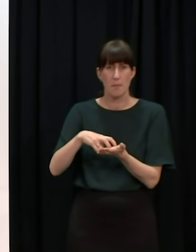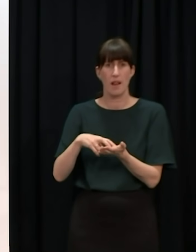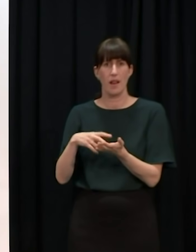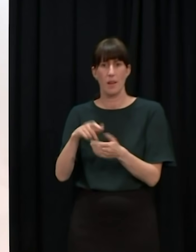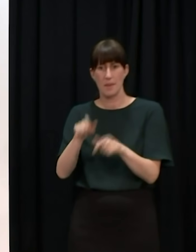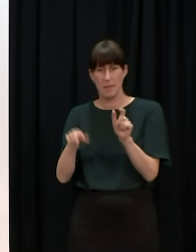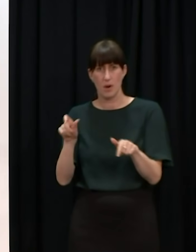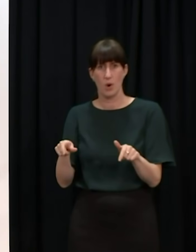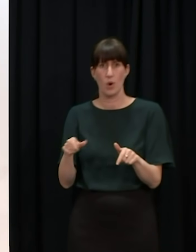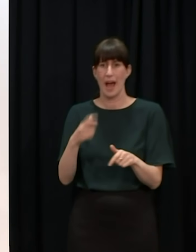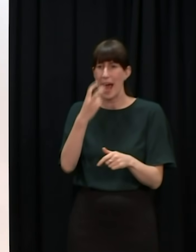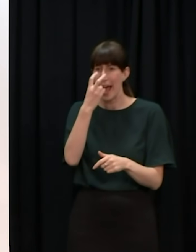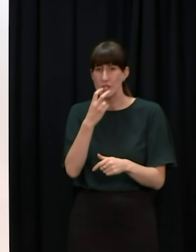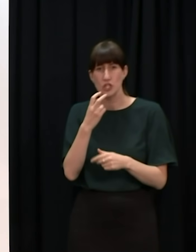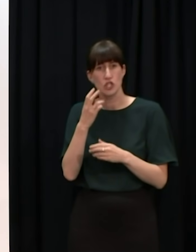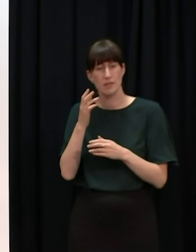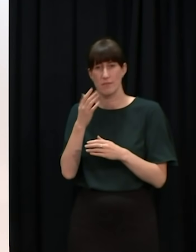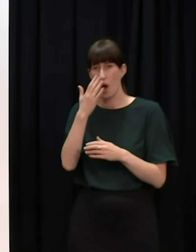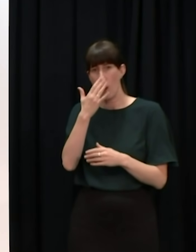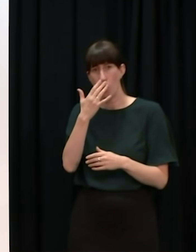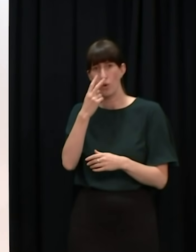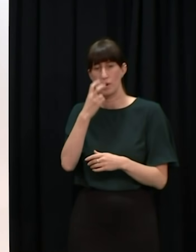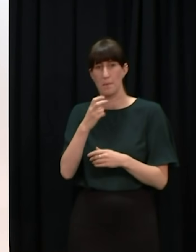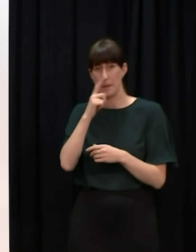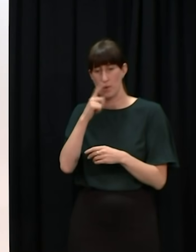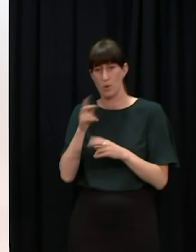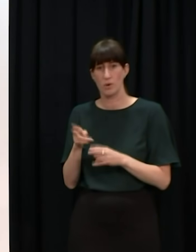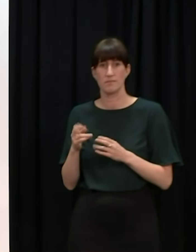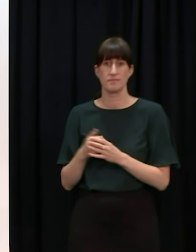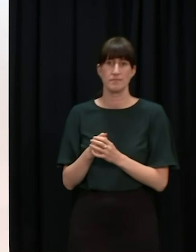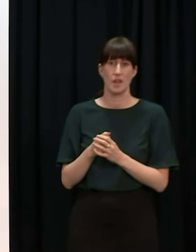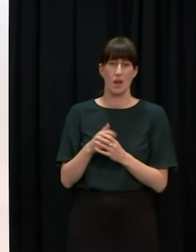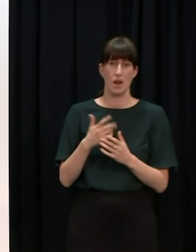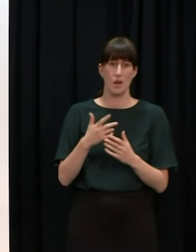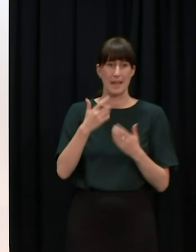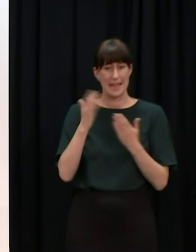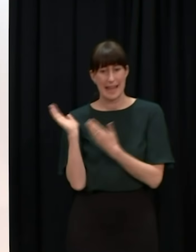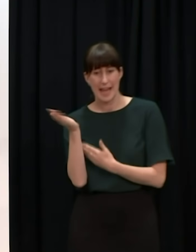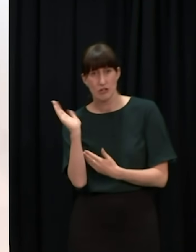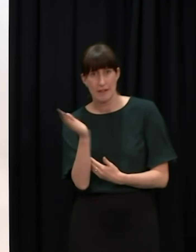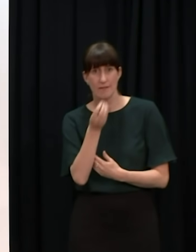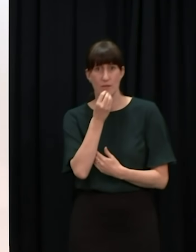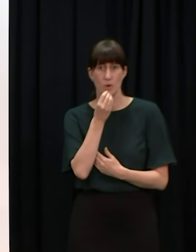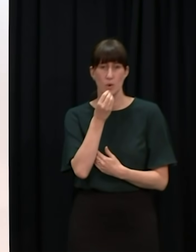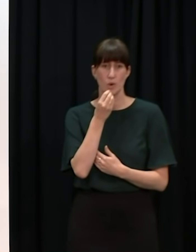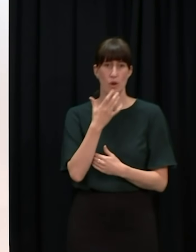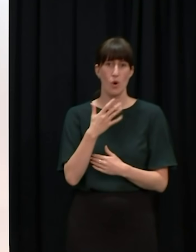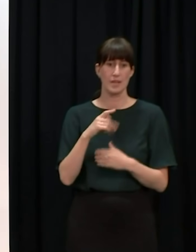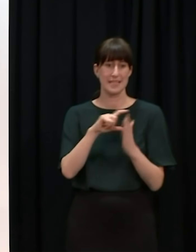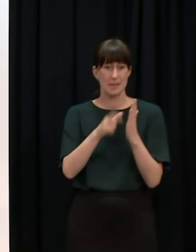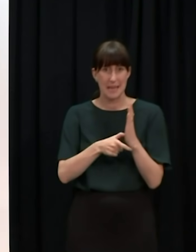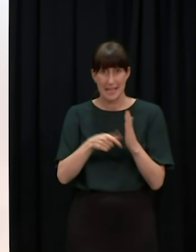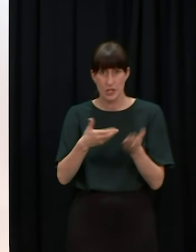care facilities, critical support services, including medical laboratories and catering facilities, and those providing home and